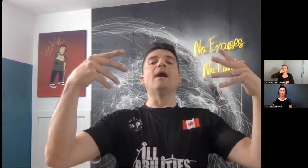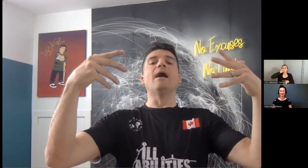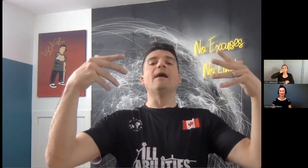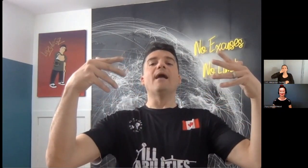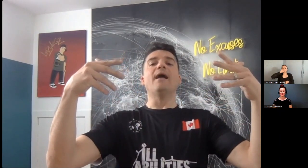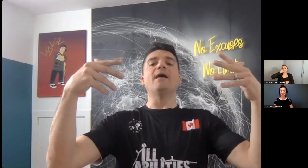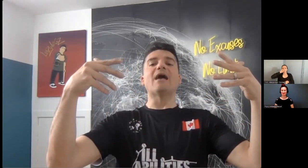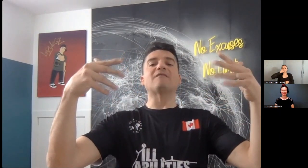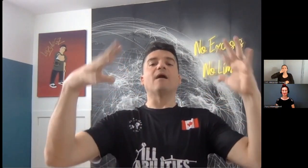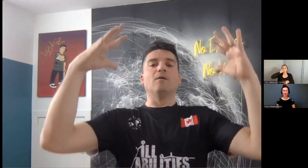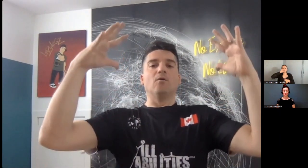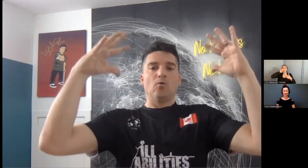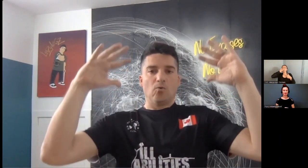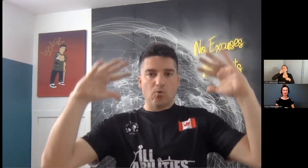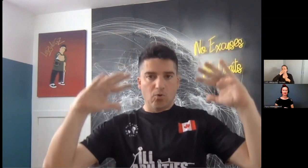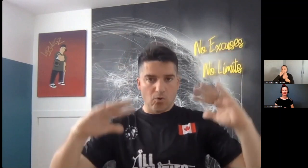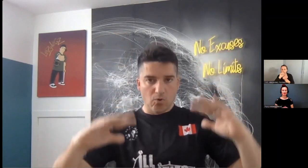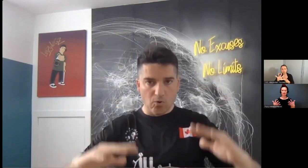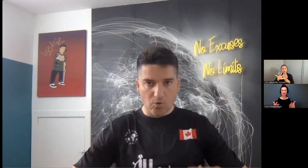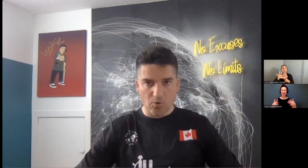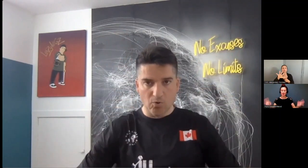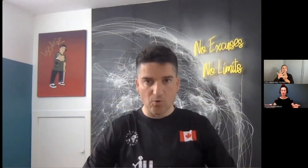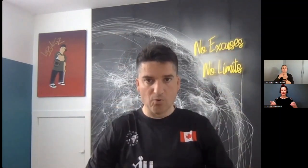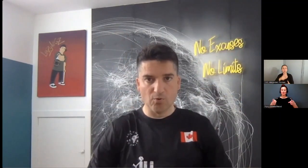One other big breath. Exhale.